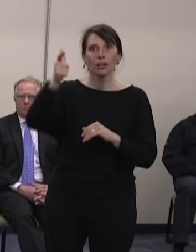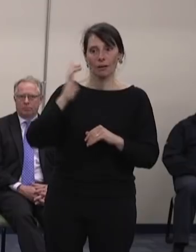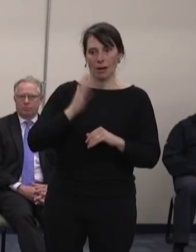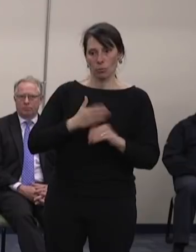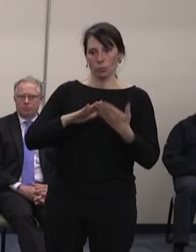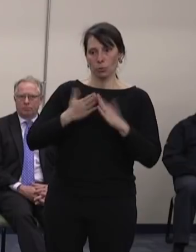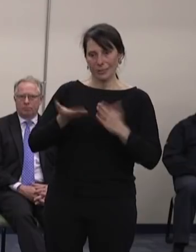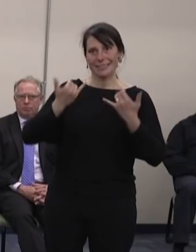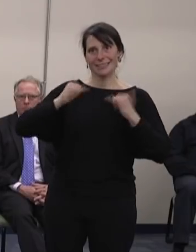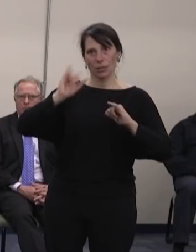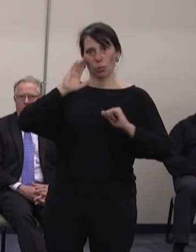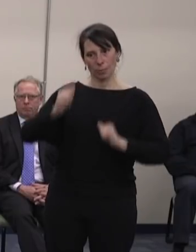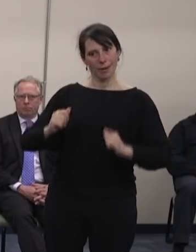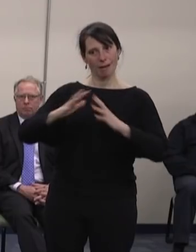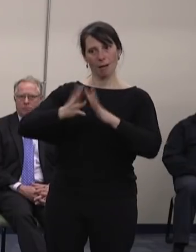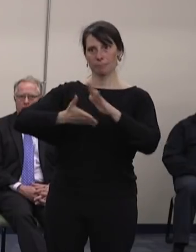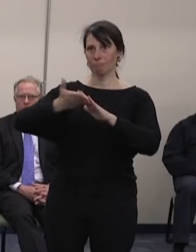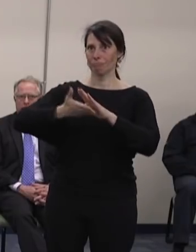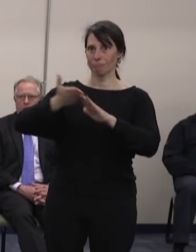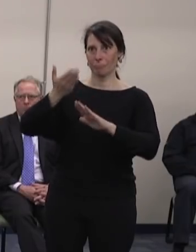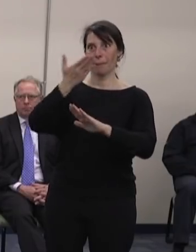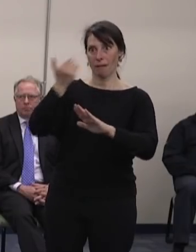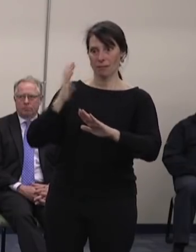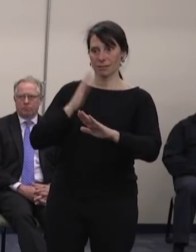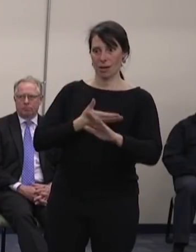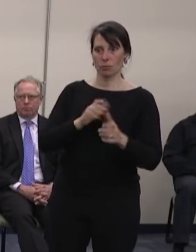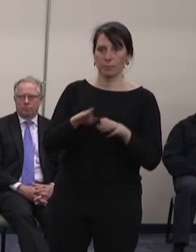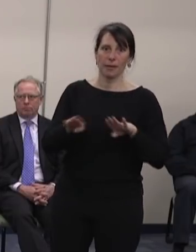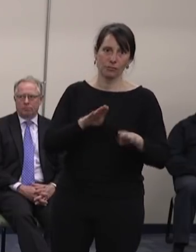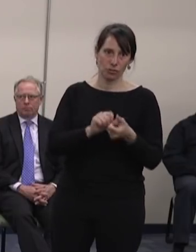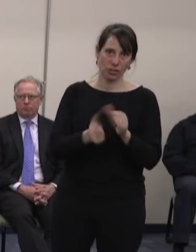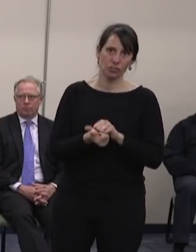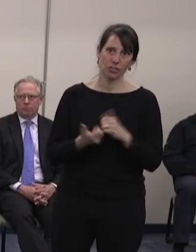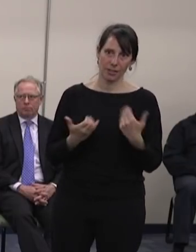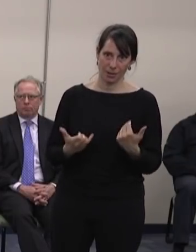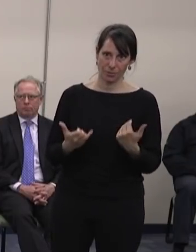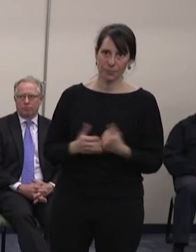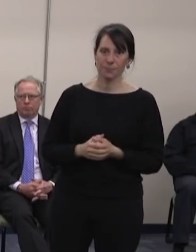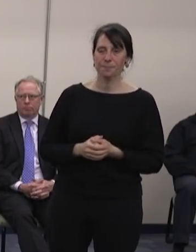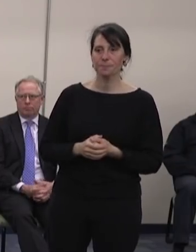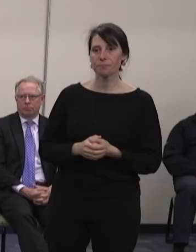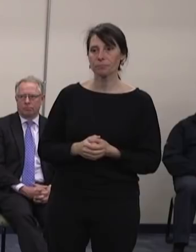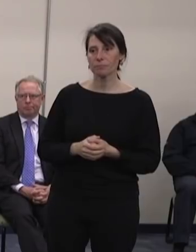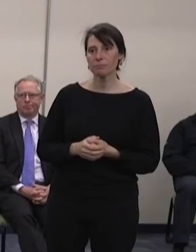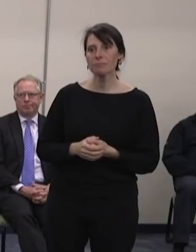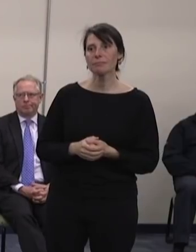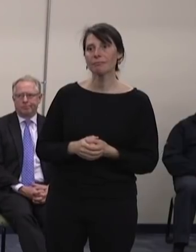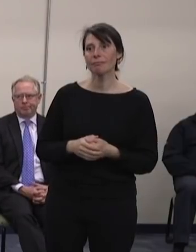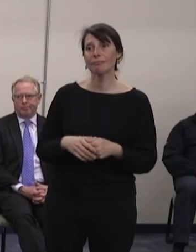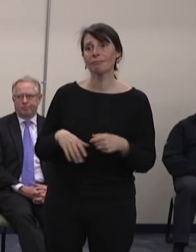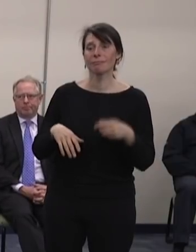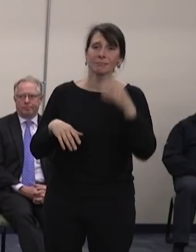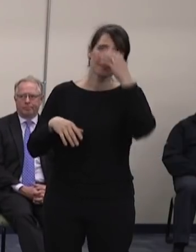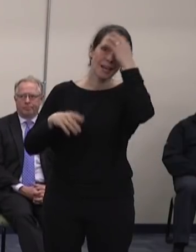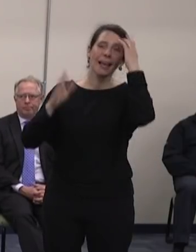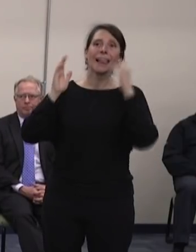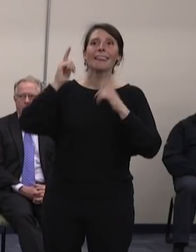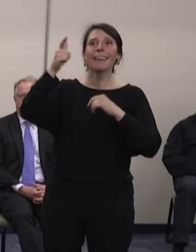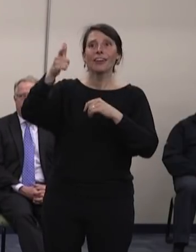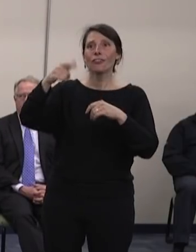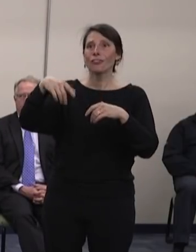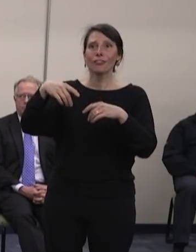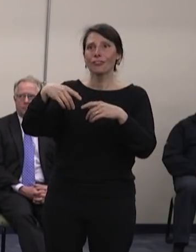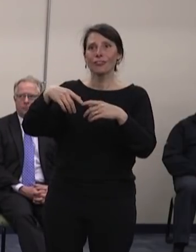of the choices and actions we take today. And when the final chapter is written about this moment, I have